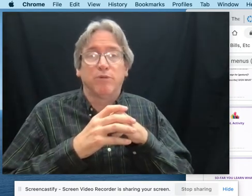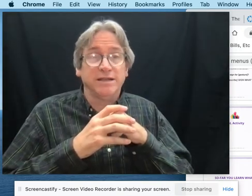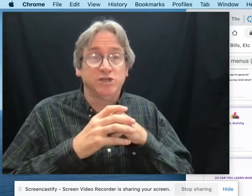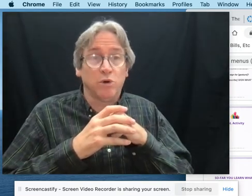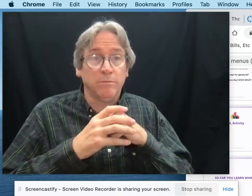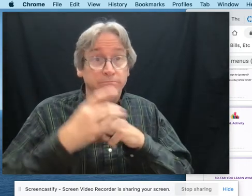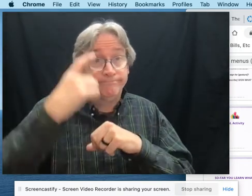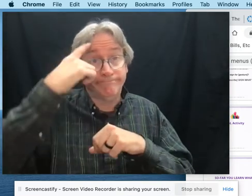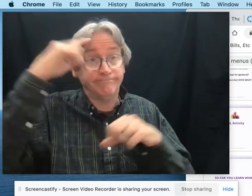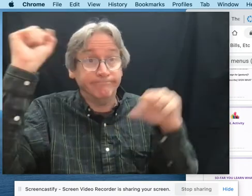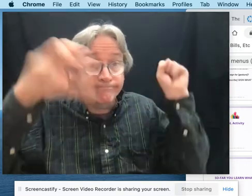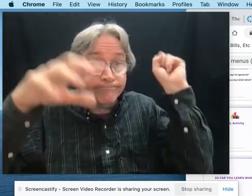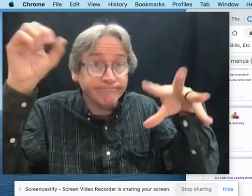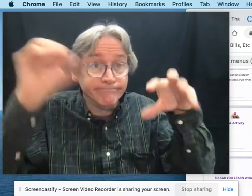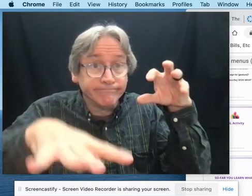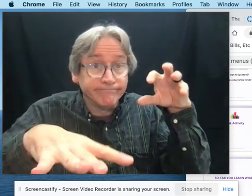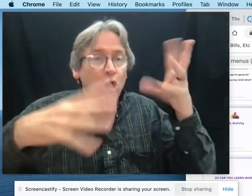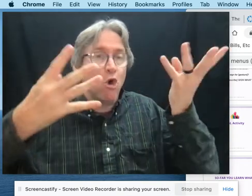Brainstorm.